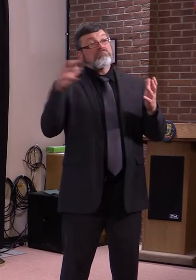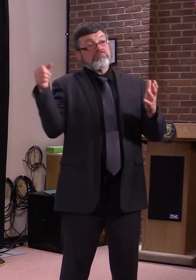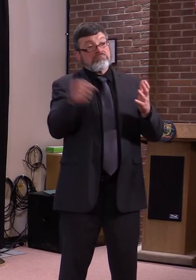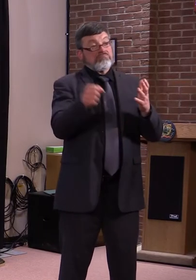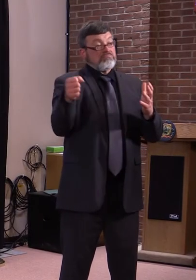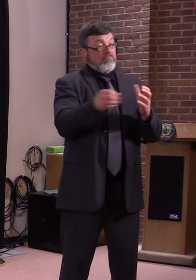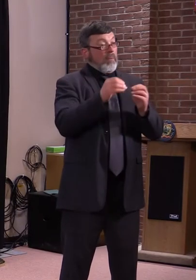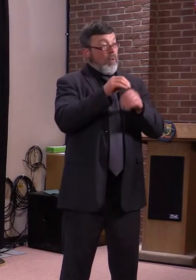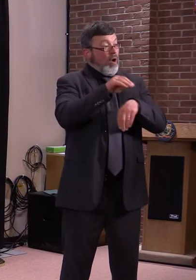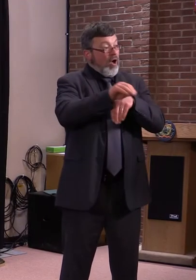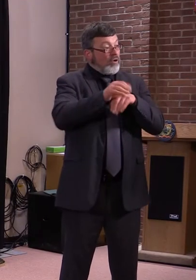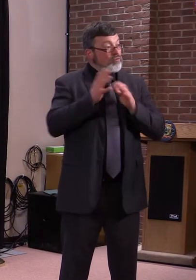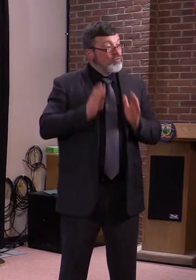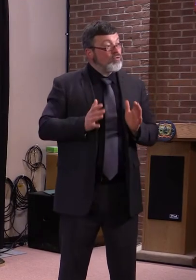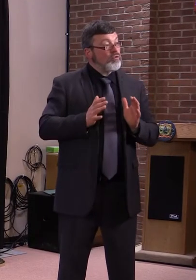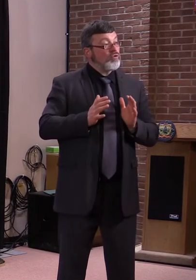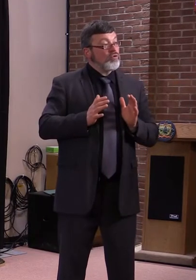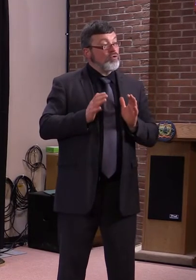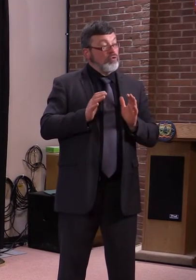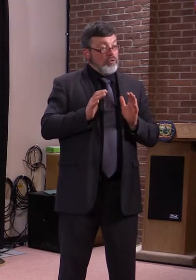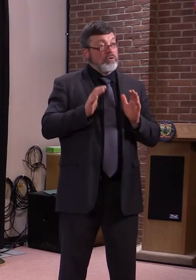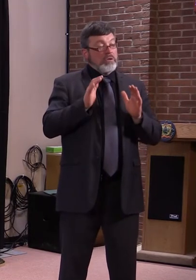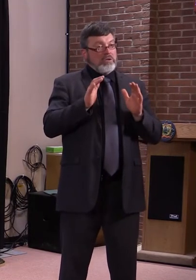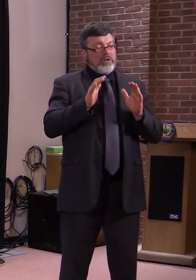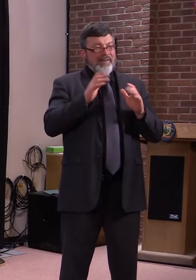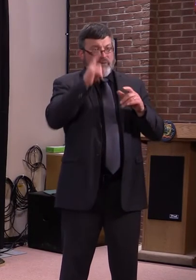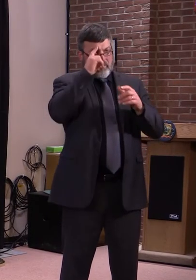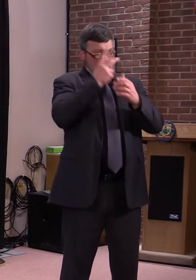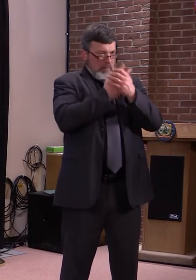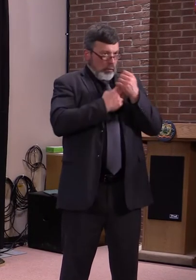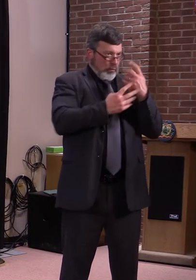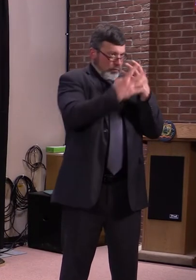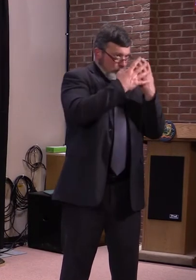staff who are also affected